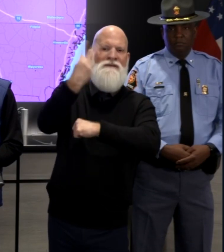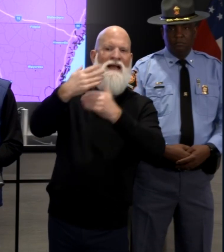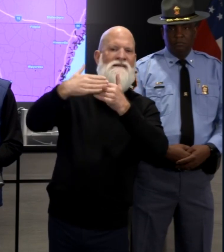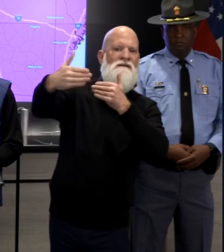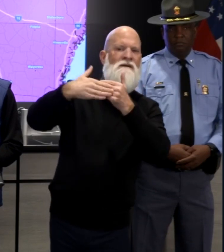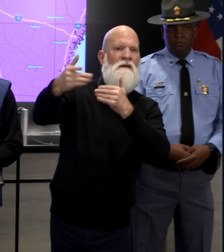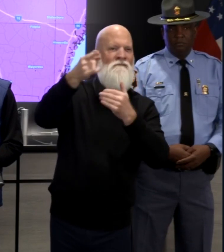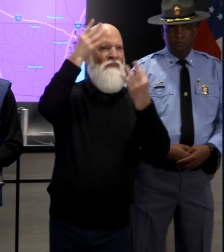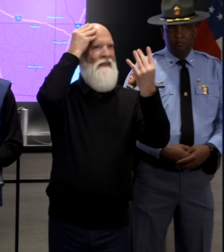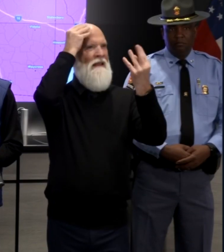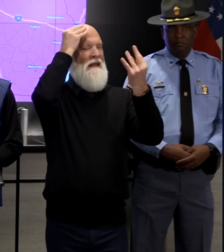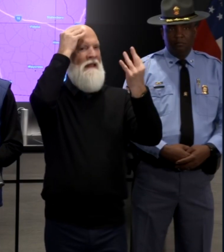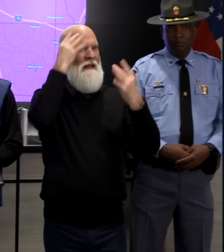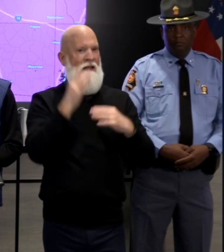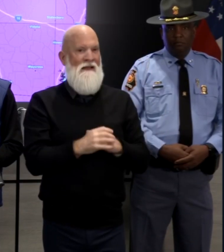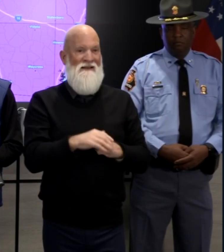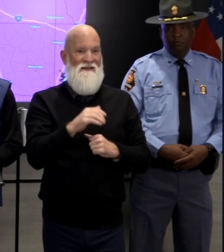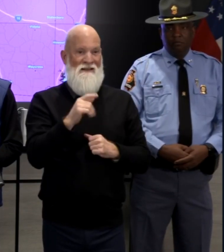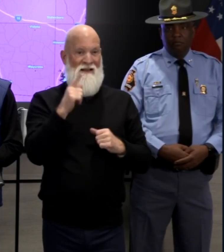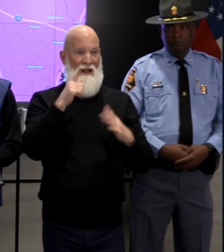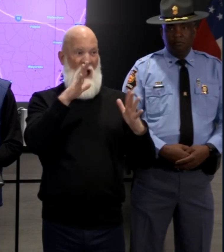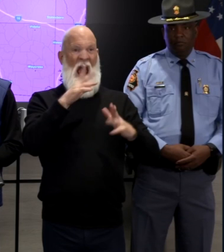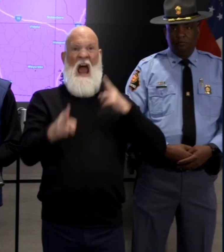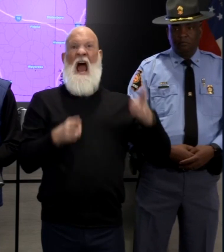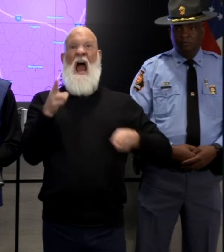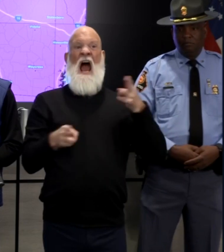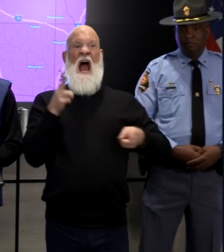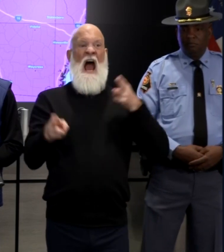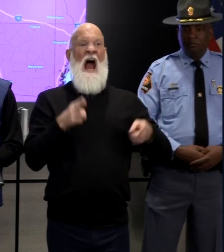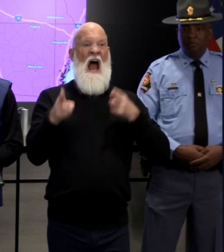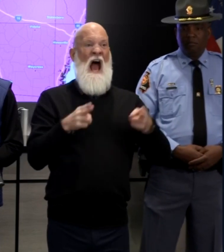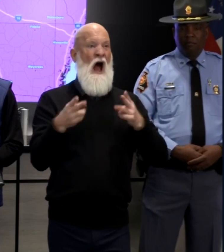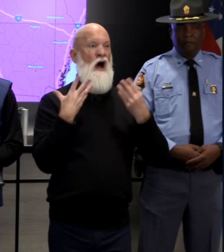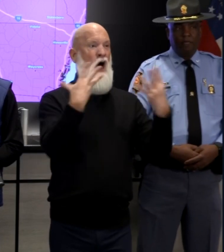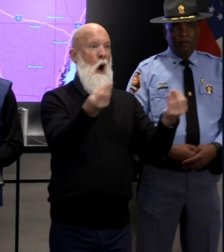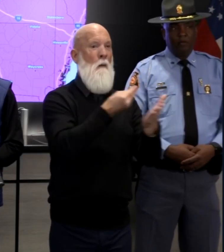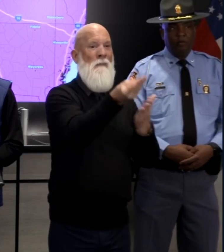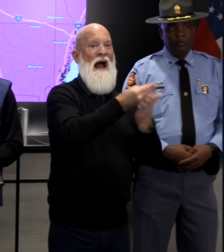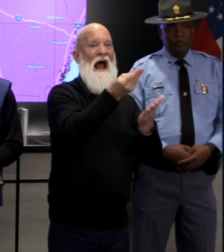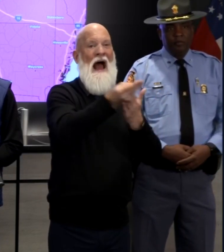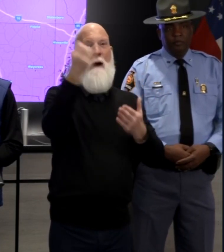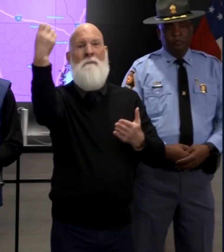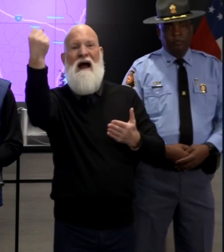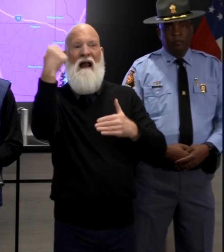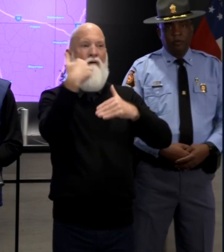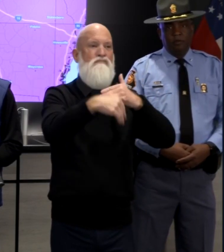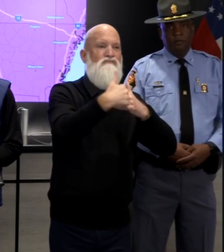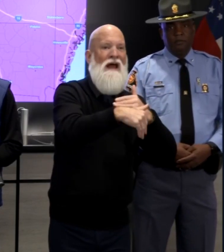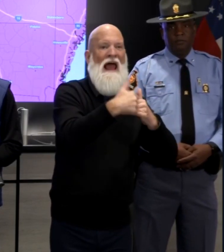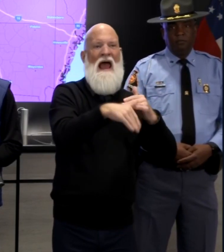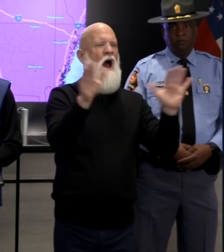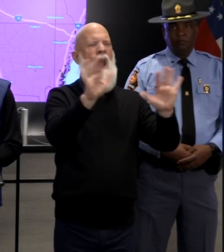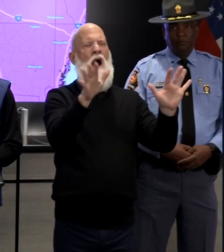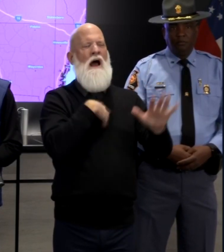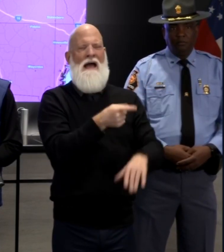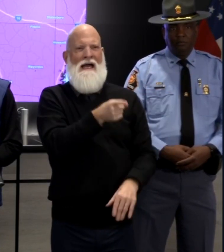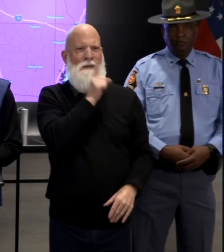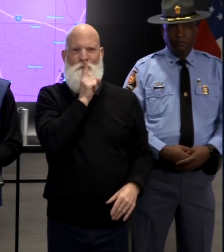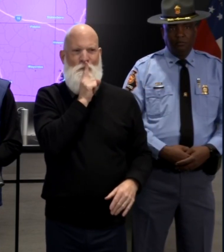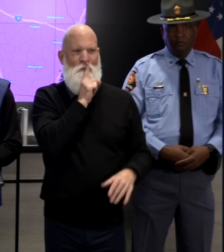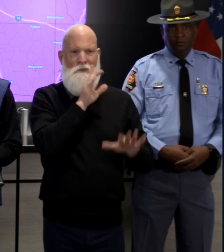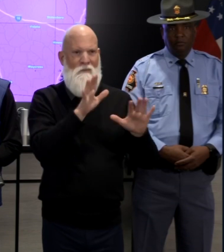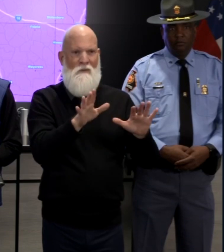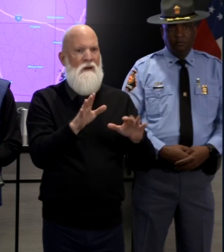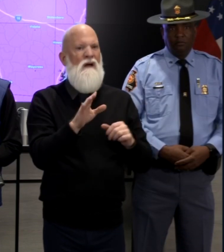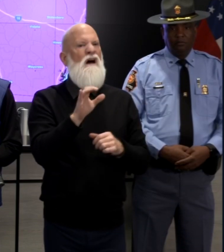stores. It's not a go buy all the bread, milk, and eggs that you can get your hands on event. This is going to be with us for 36, 48 hours.